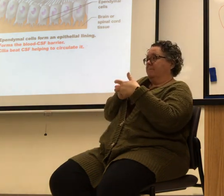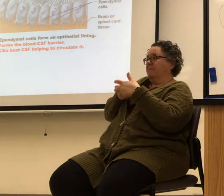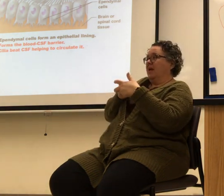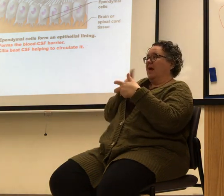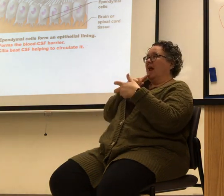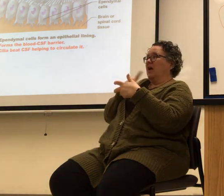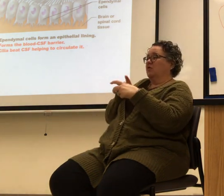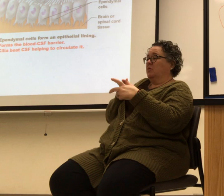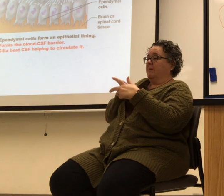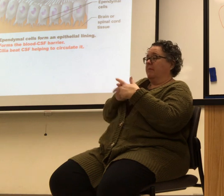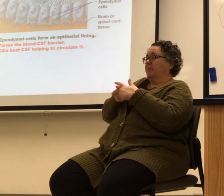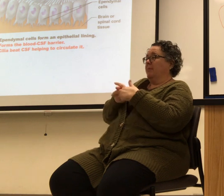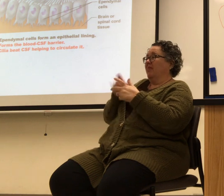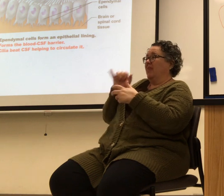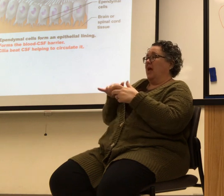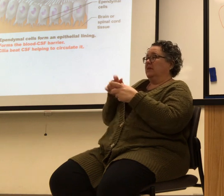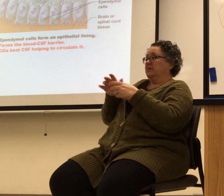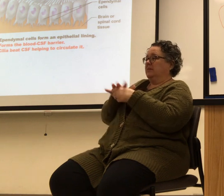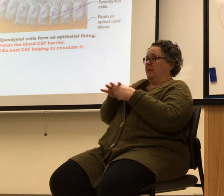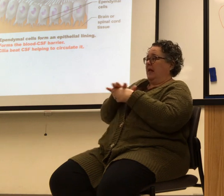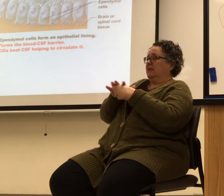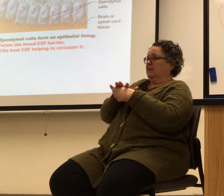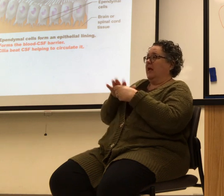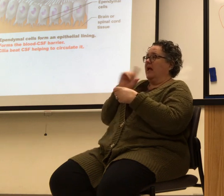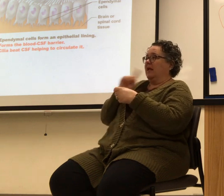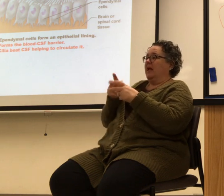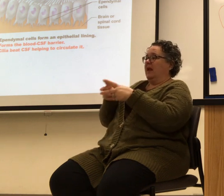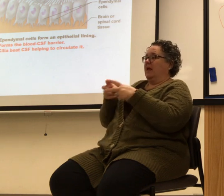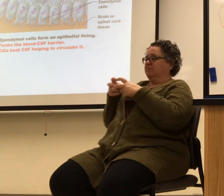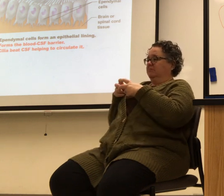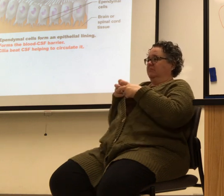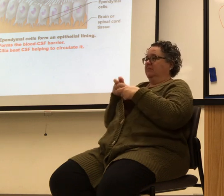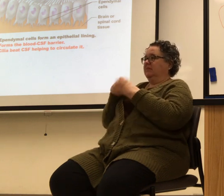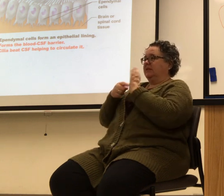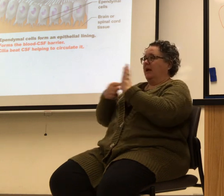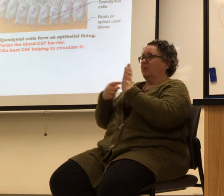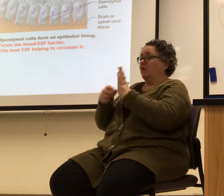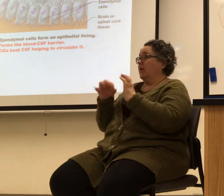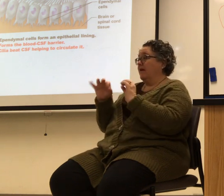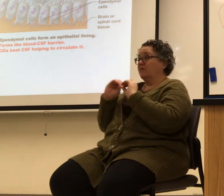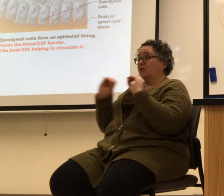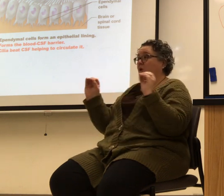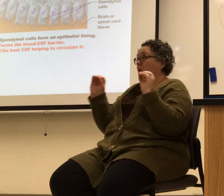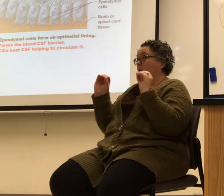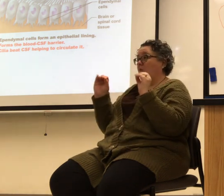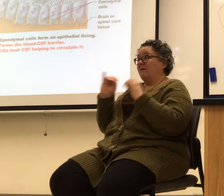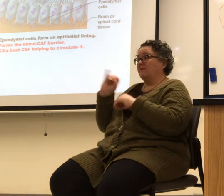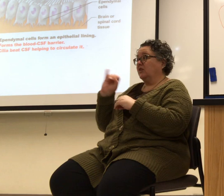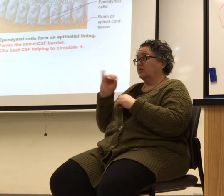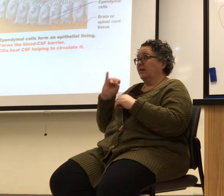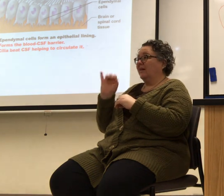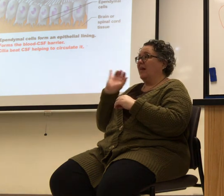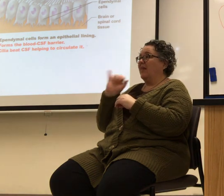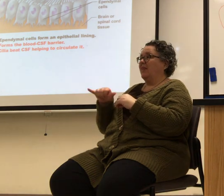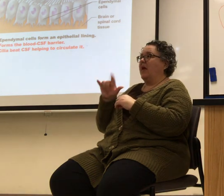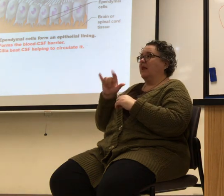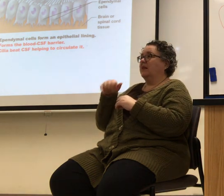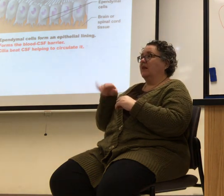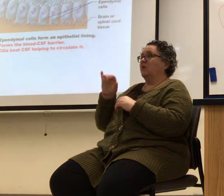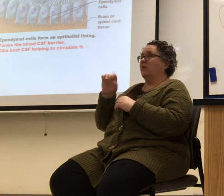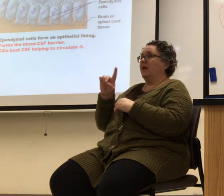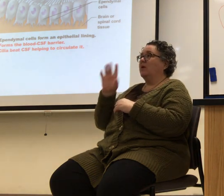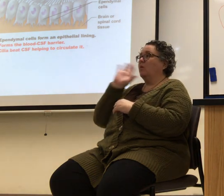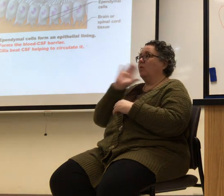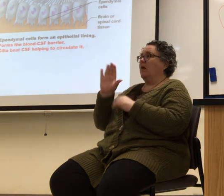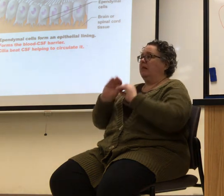that space and get a sample of CSF. And if there's no infection, the liquid should be crystal clear. If it's cloudy,